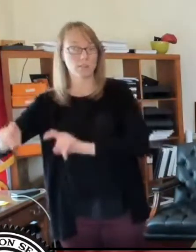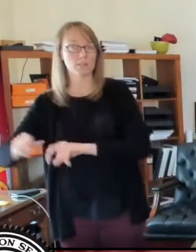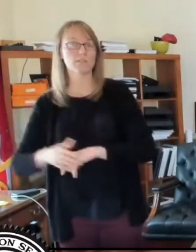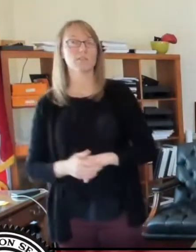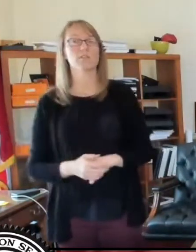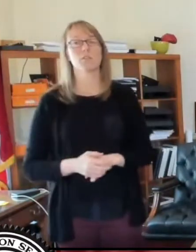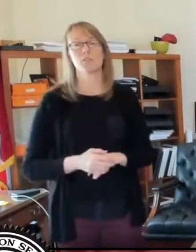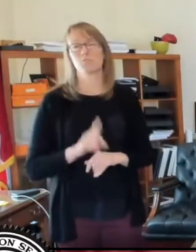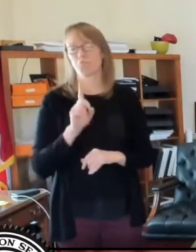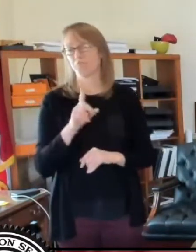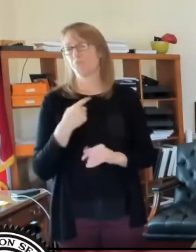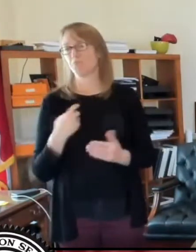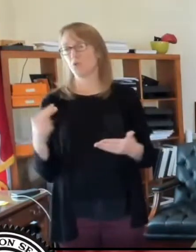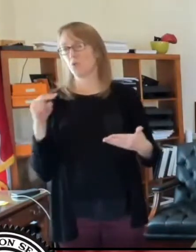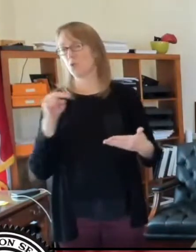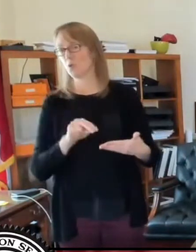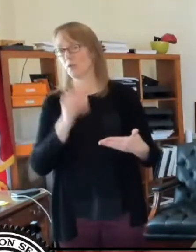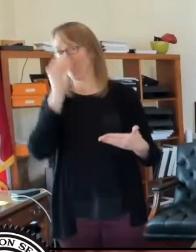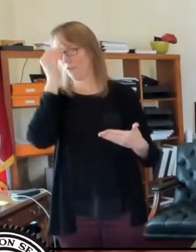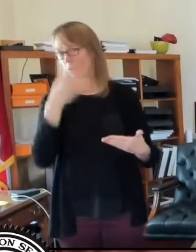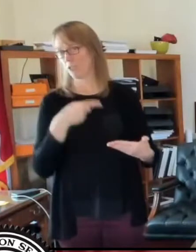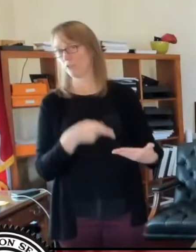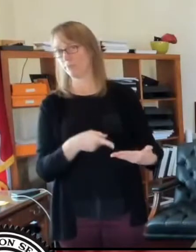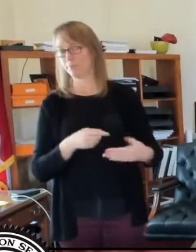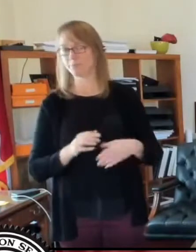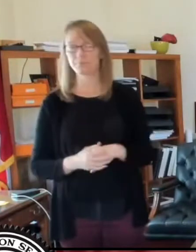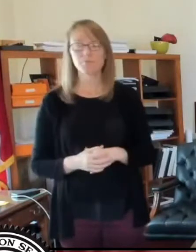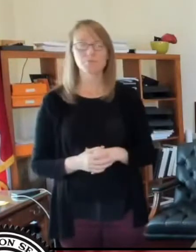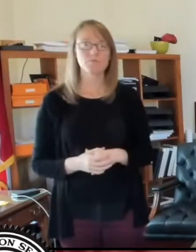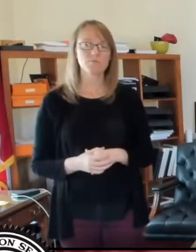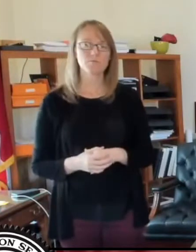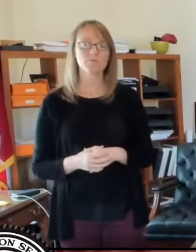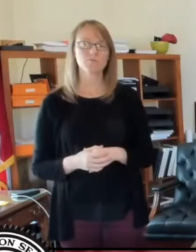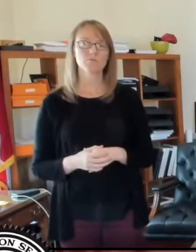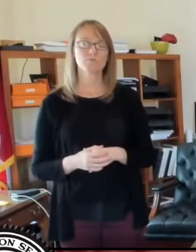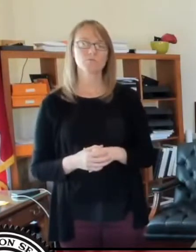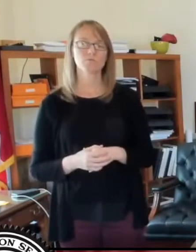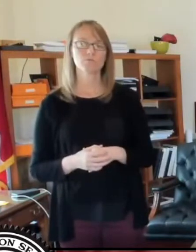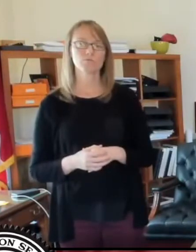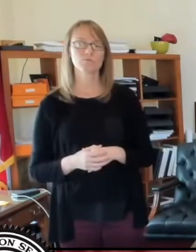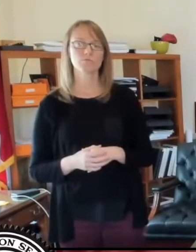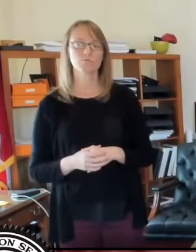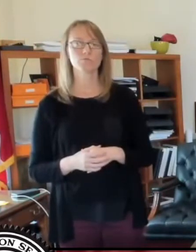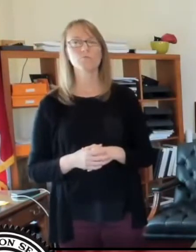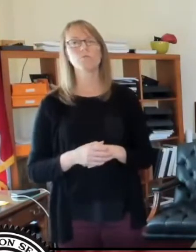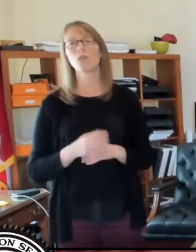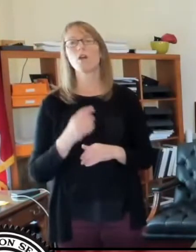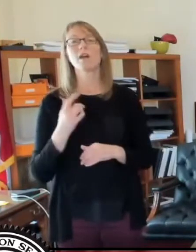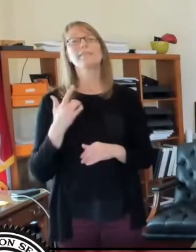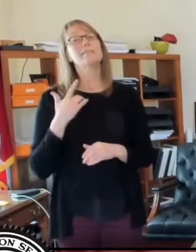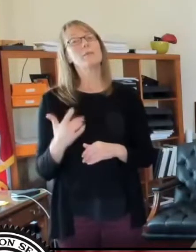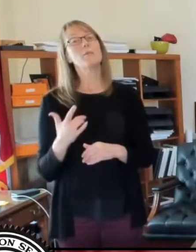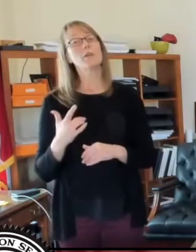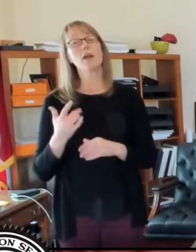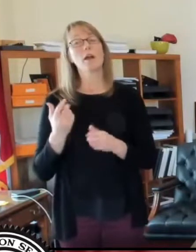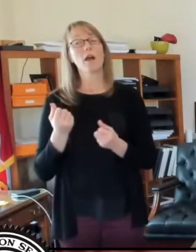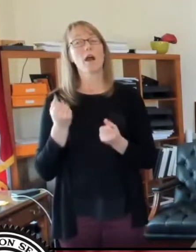let's look here. Going back, testing is always, less on the weekend. But,